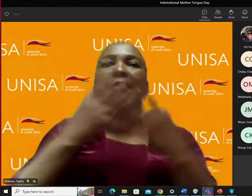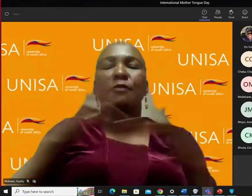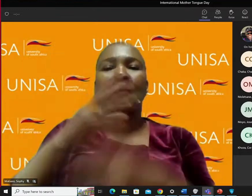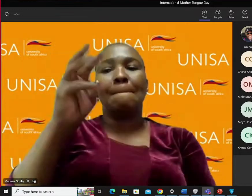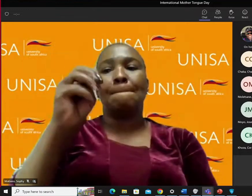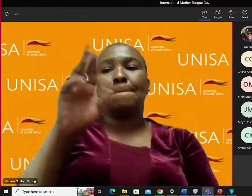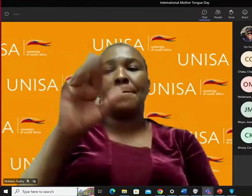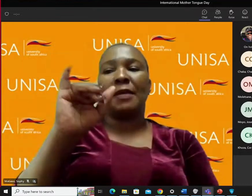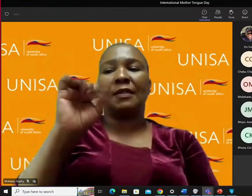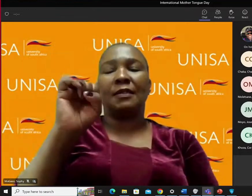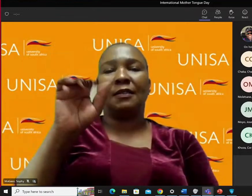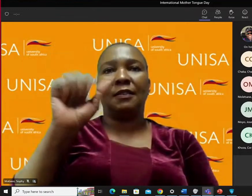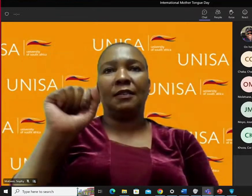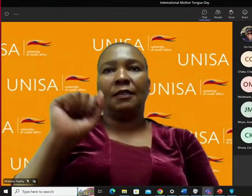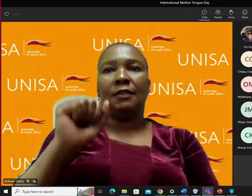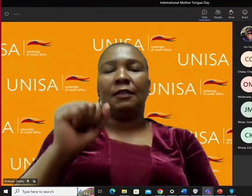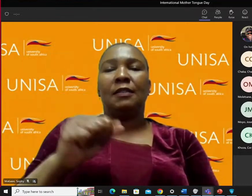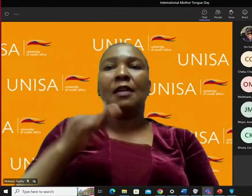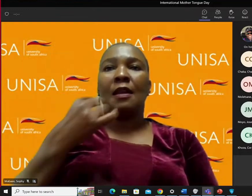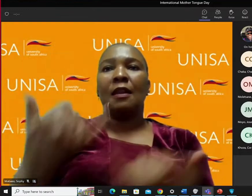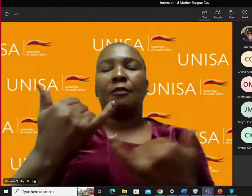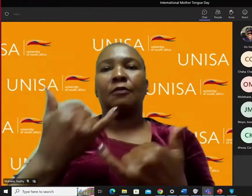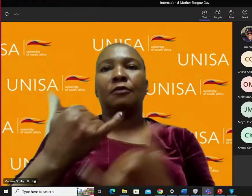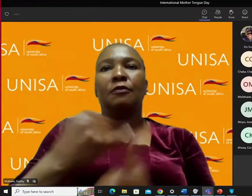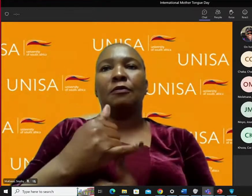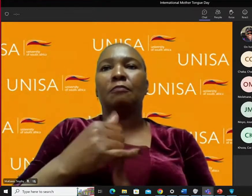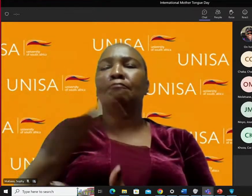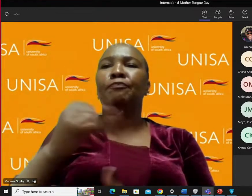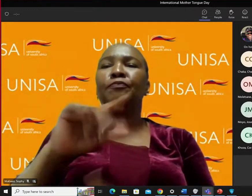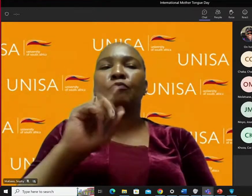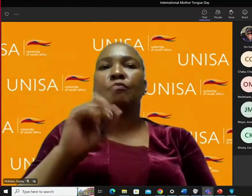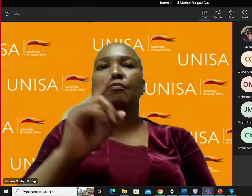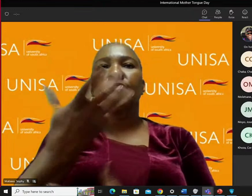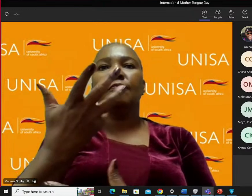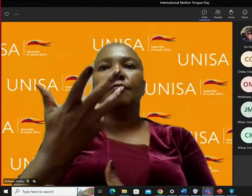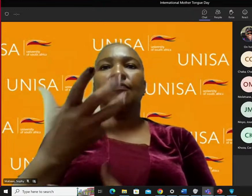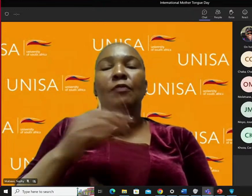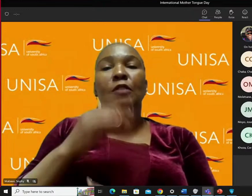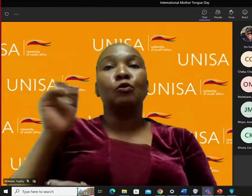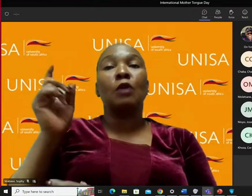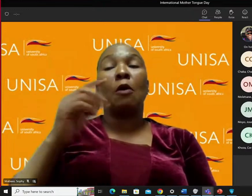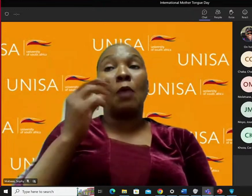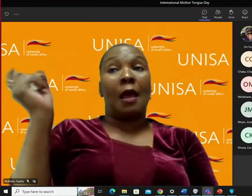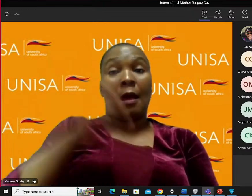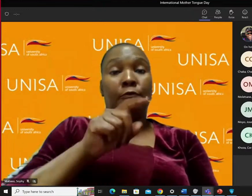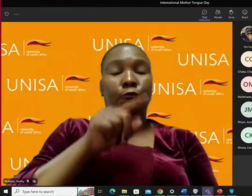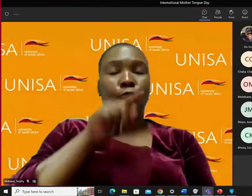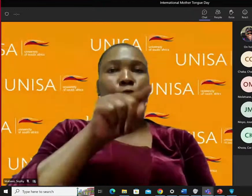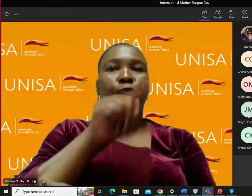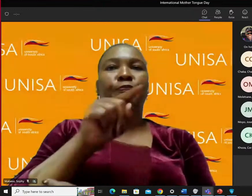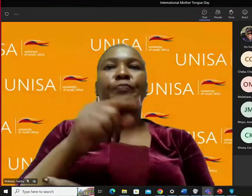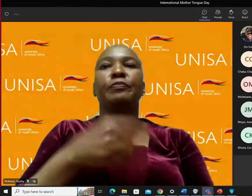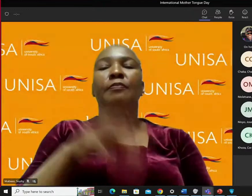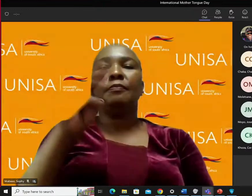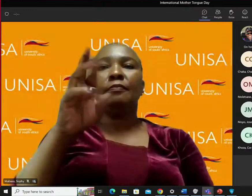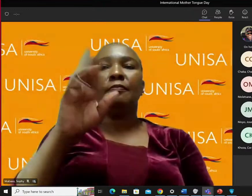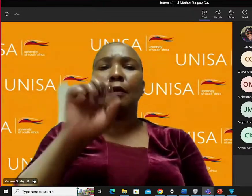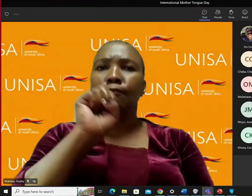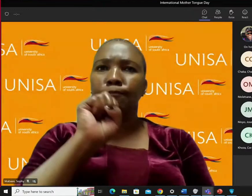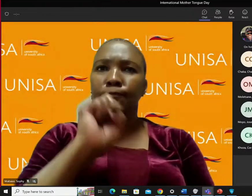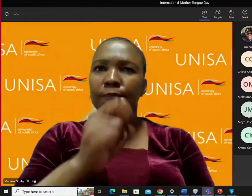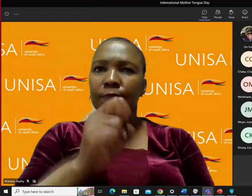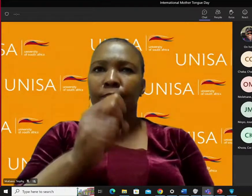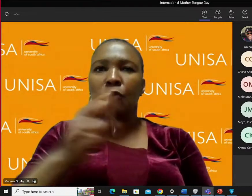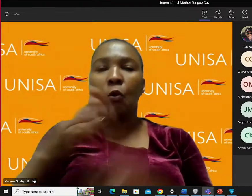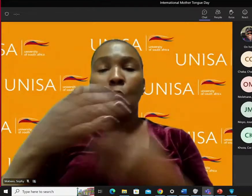Marisa, and I'm going to come to you and knock on your door because